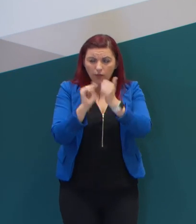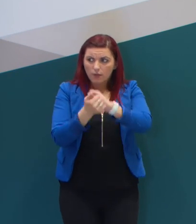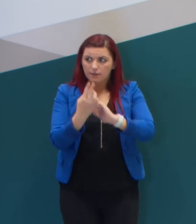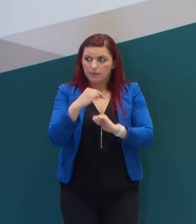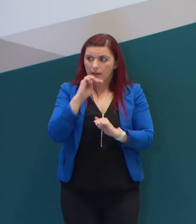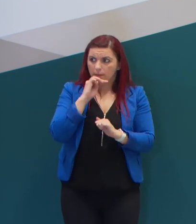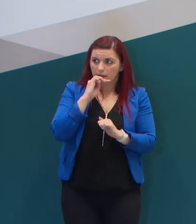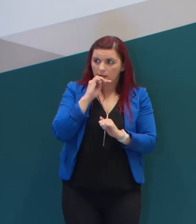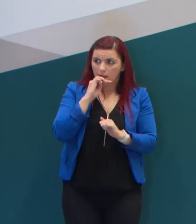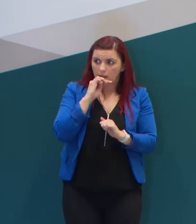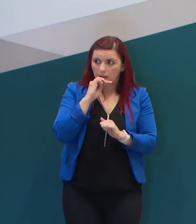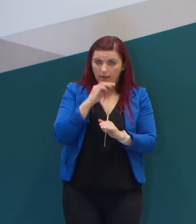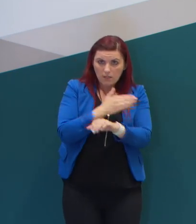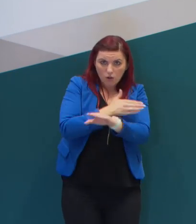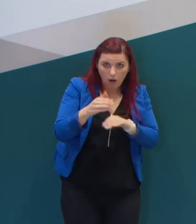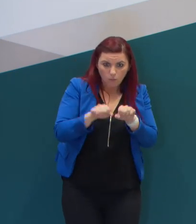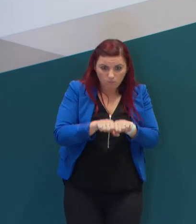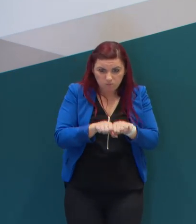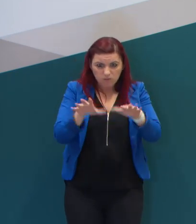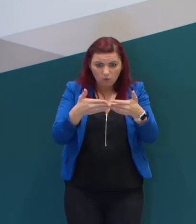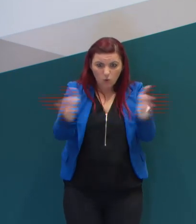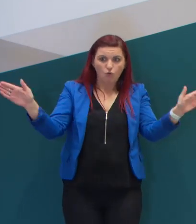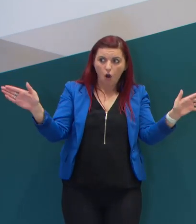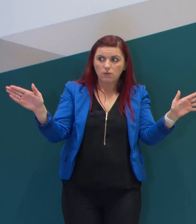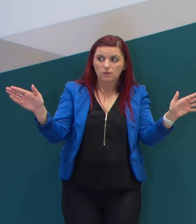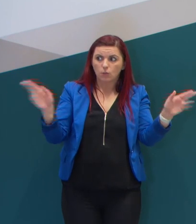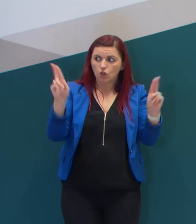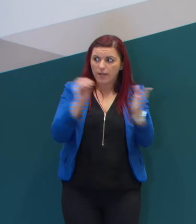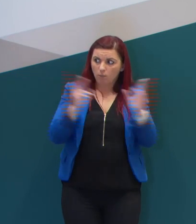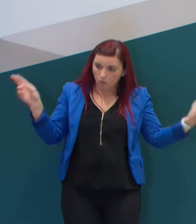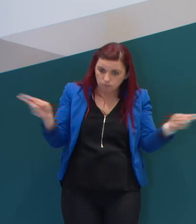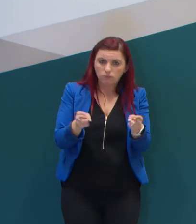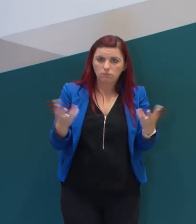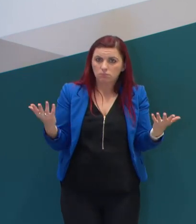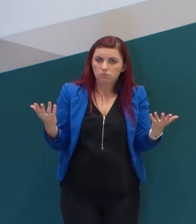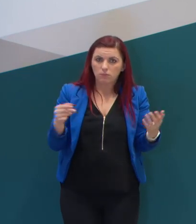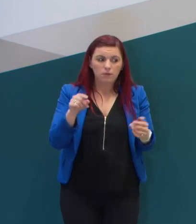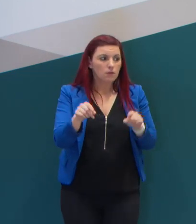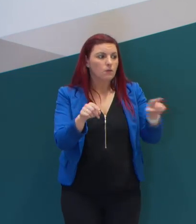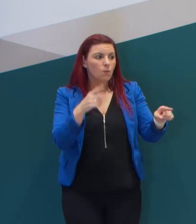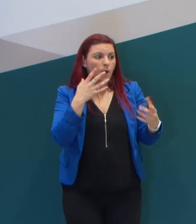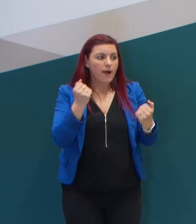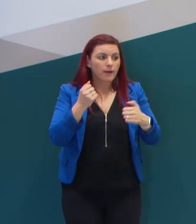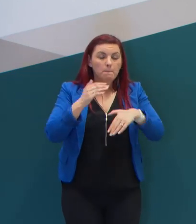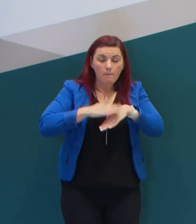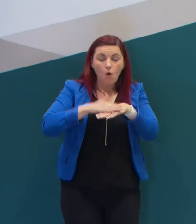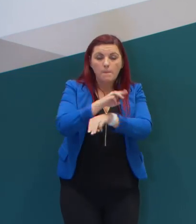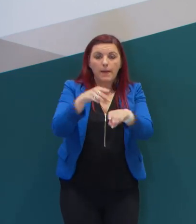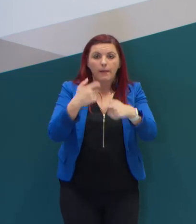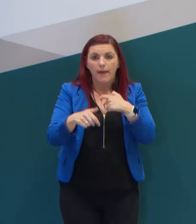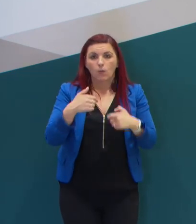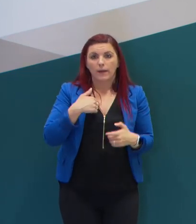spread our net too widely when we introduced the change about 2 weeks ago? In effect, we are having many more people than